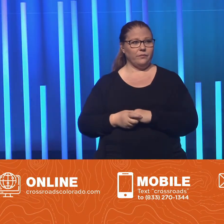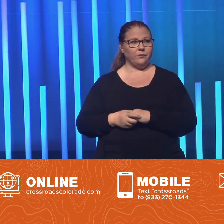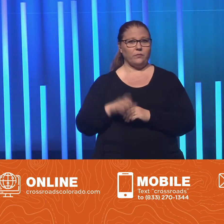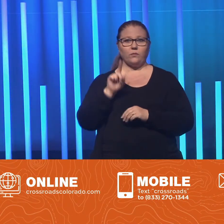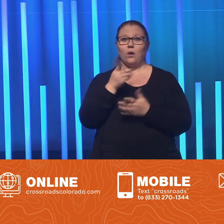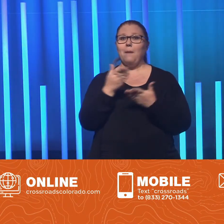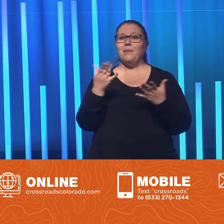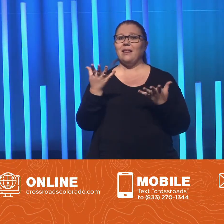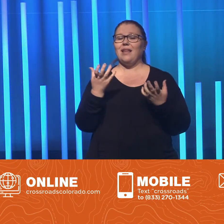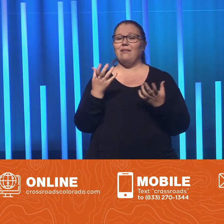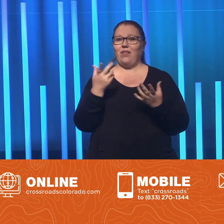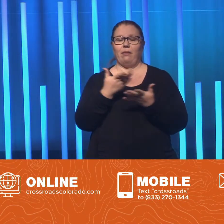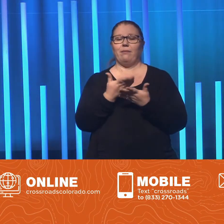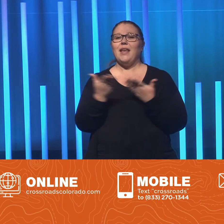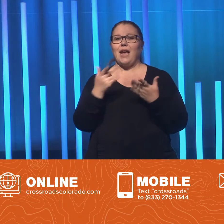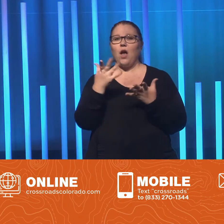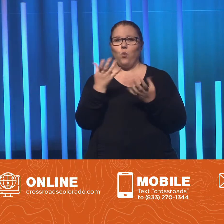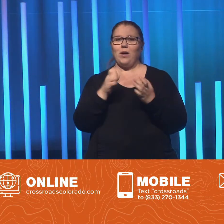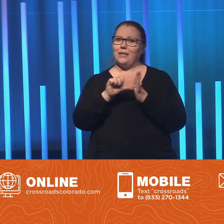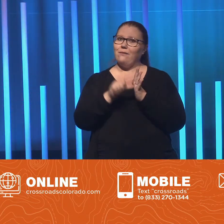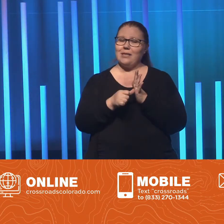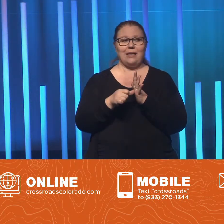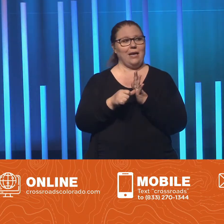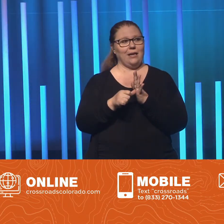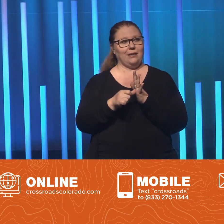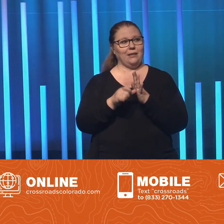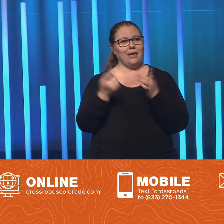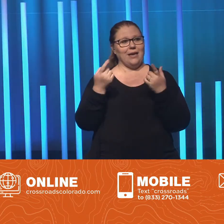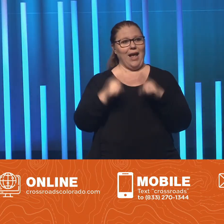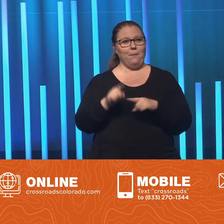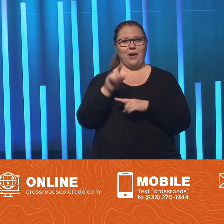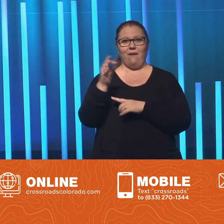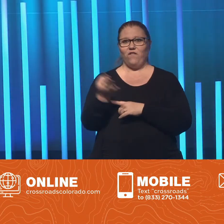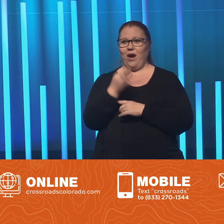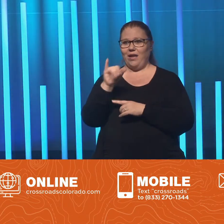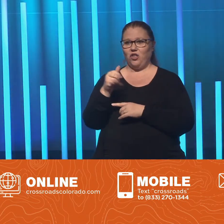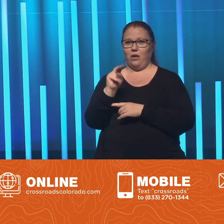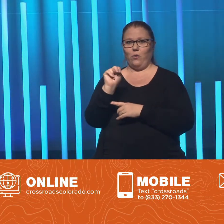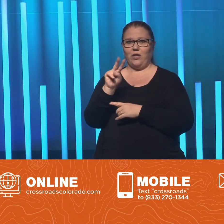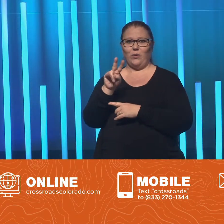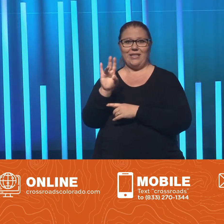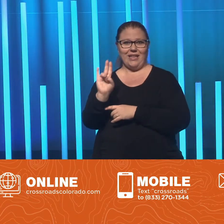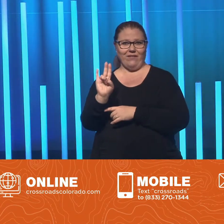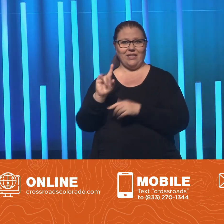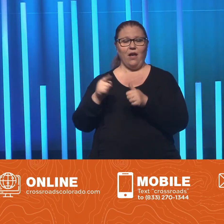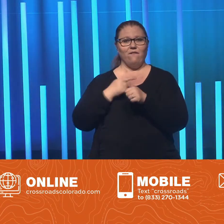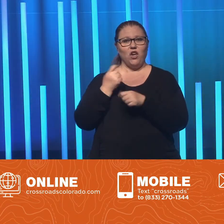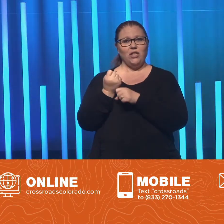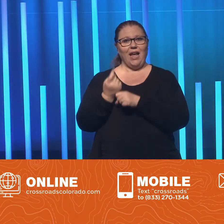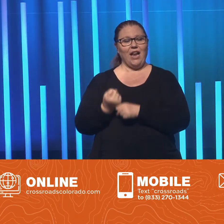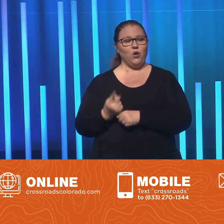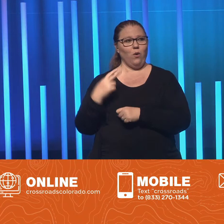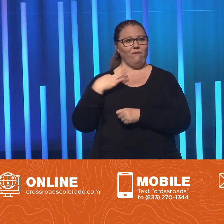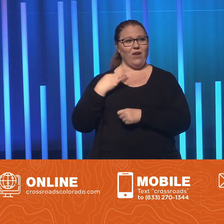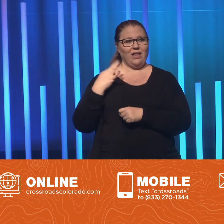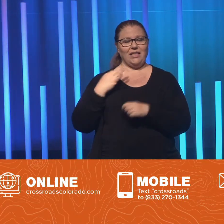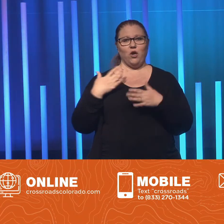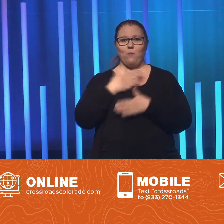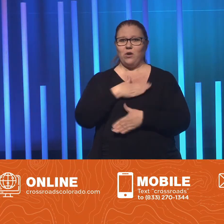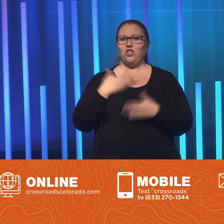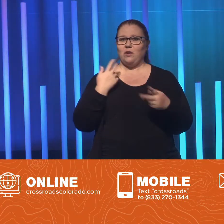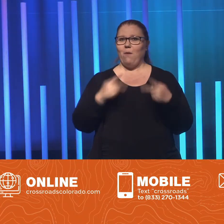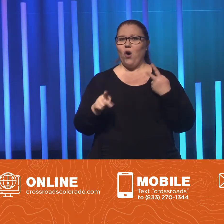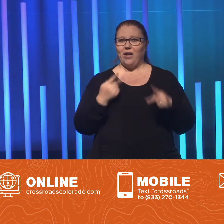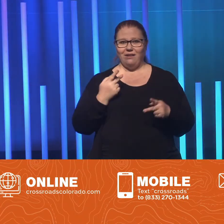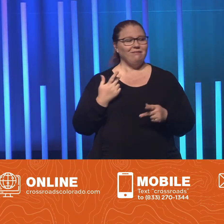One big thing I want to point out to you in your program, coming up Friday, January 27th, is our first annual Volunteer Appreciation